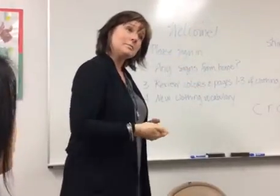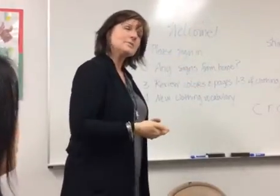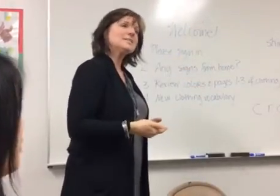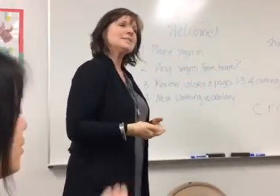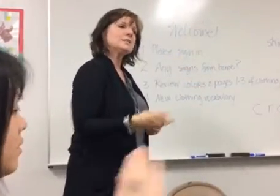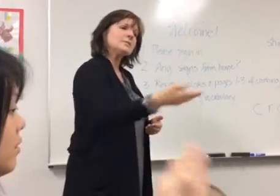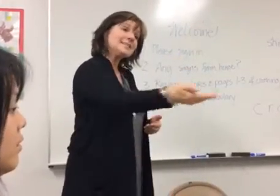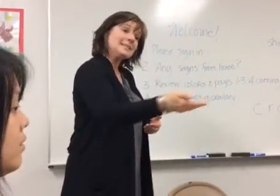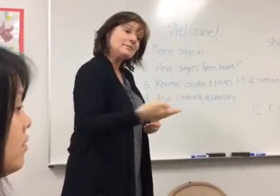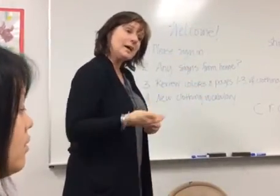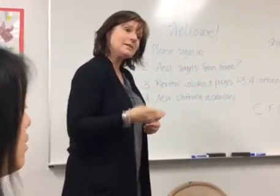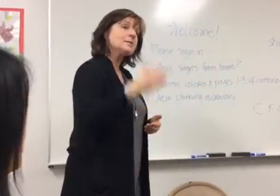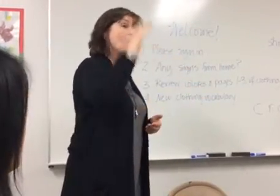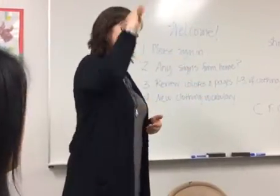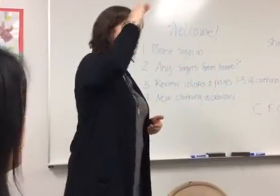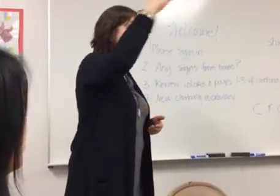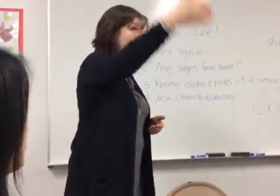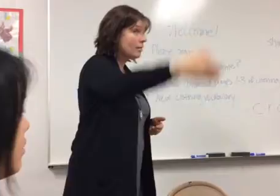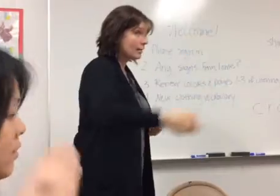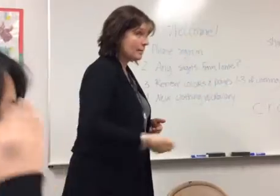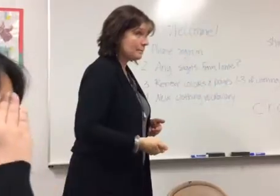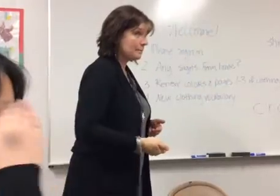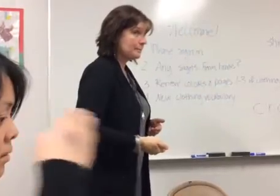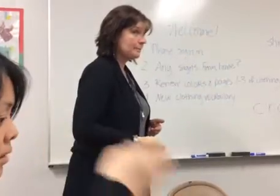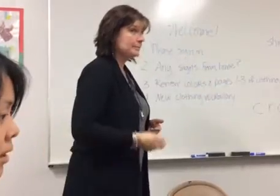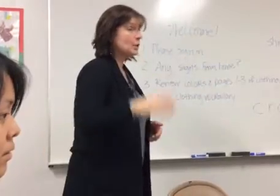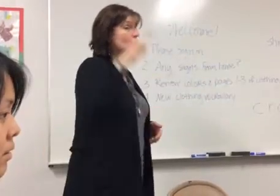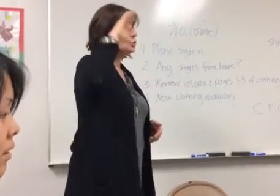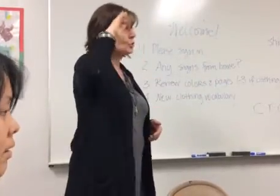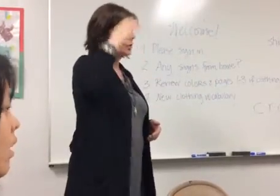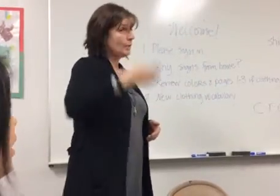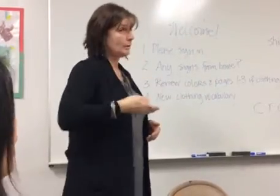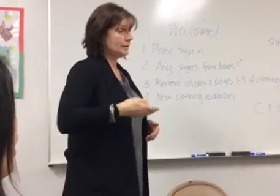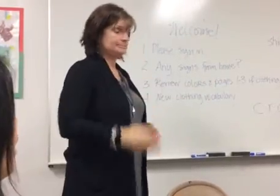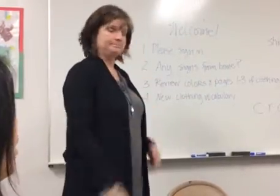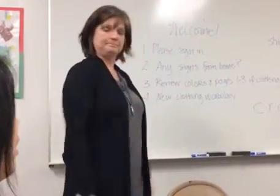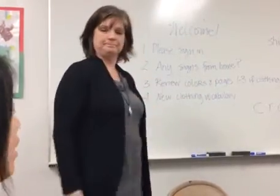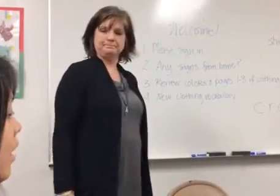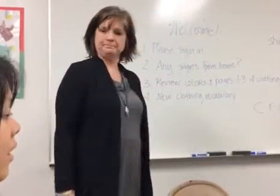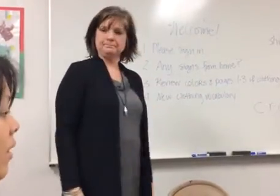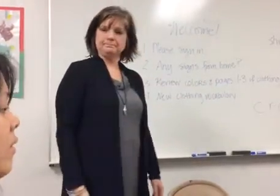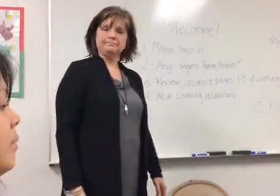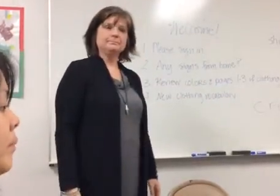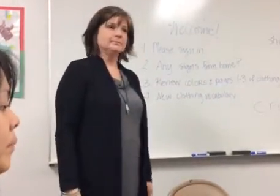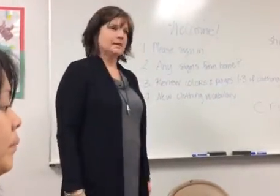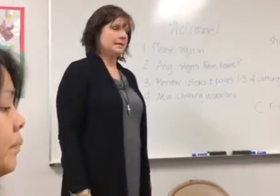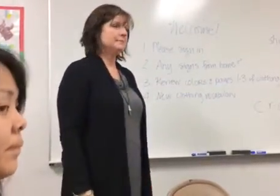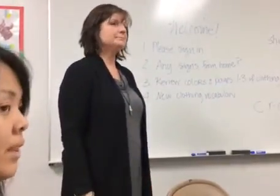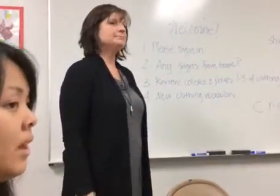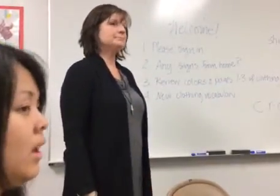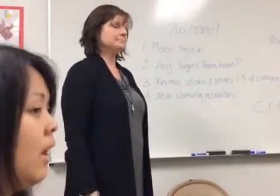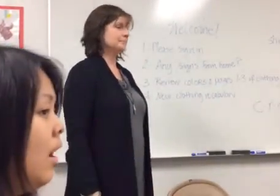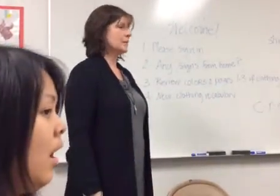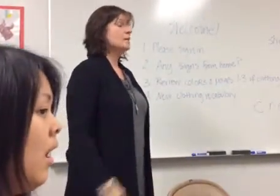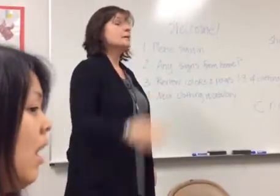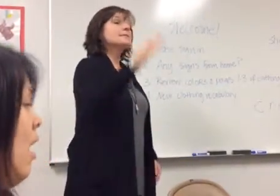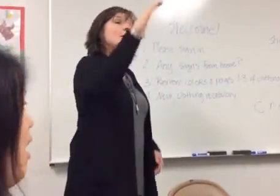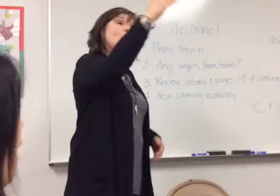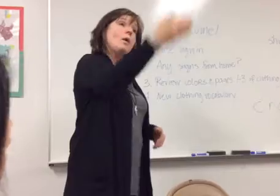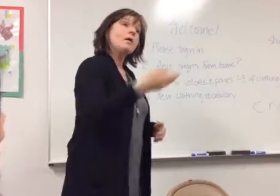So see the difference? Invite. Welcome. You're welcome. Okay. So